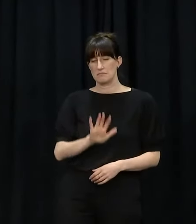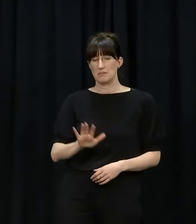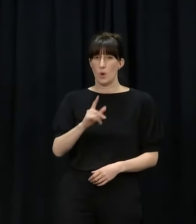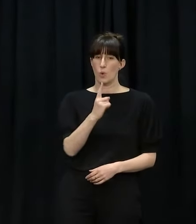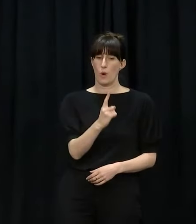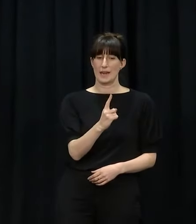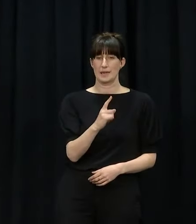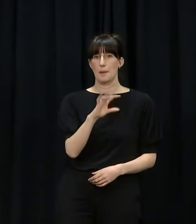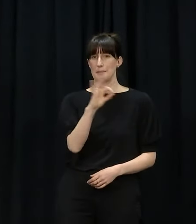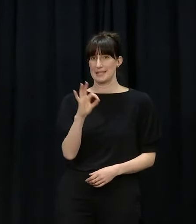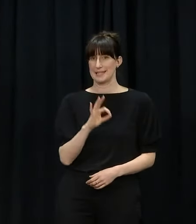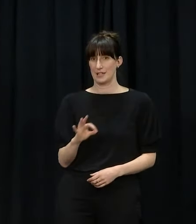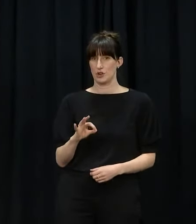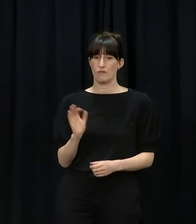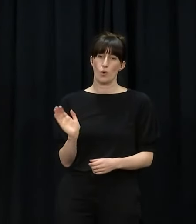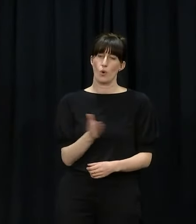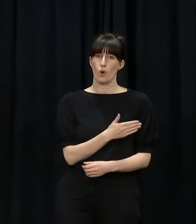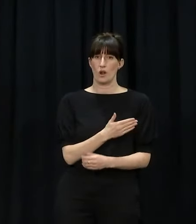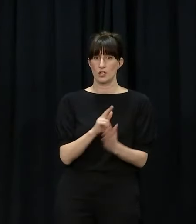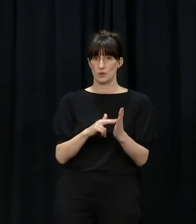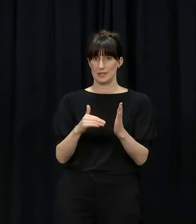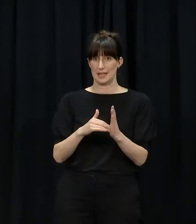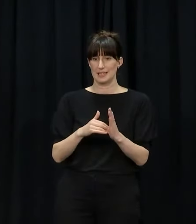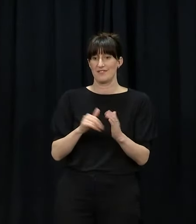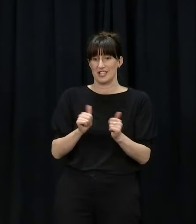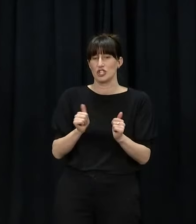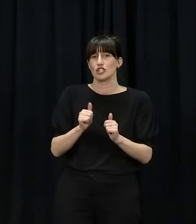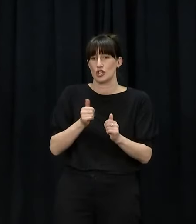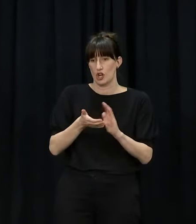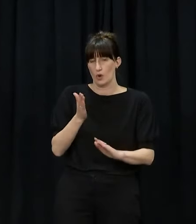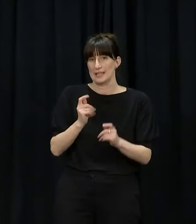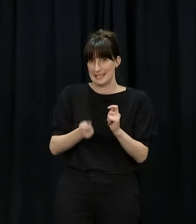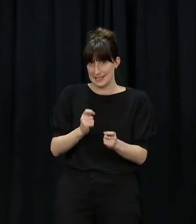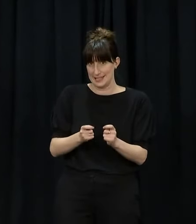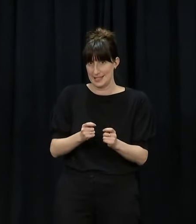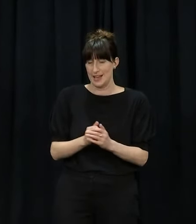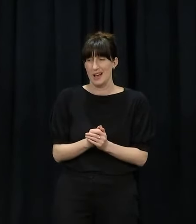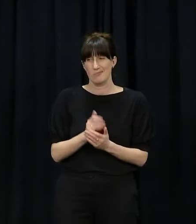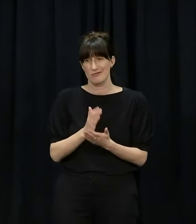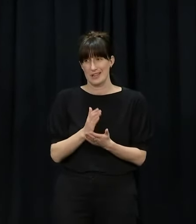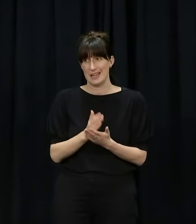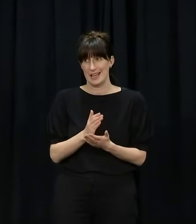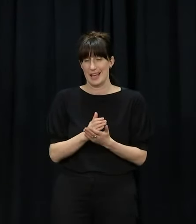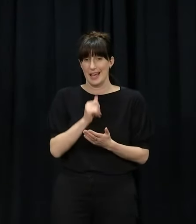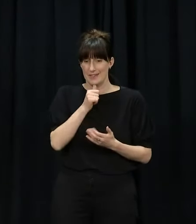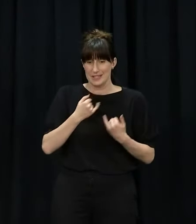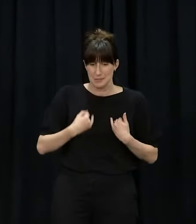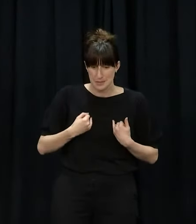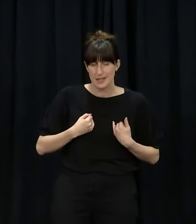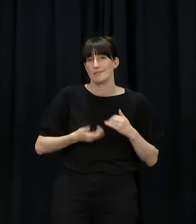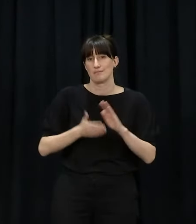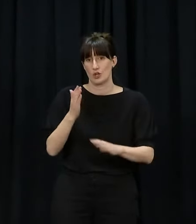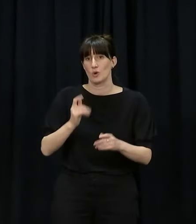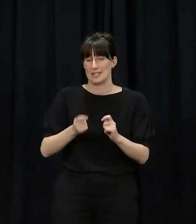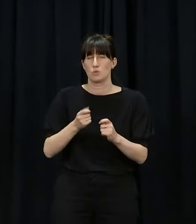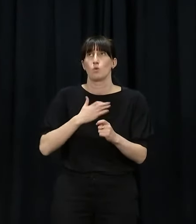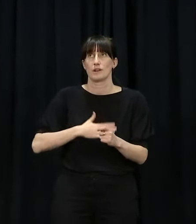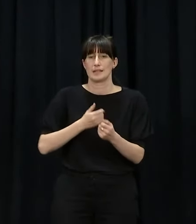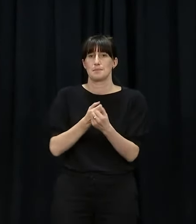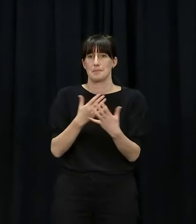That gives quite good coverage. But the important thing is we'd like to have as many people as possible who are symptomatic. So it's really